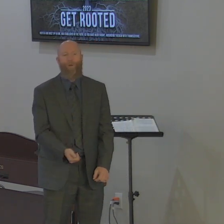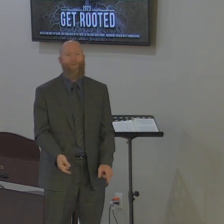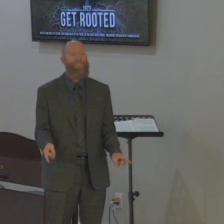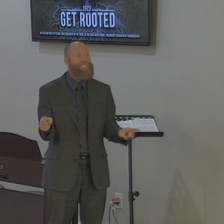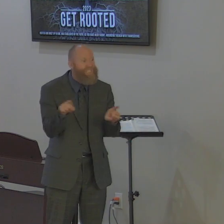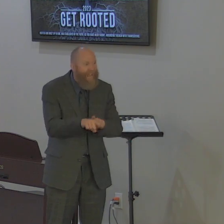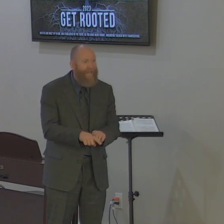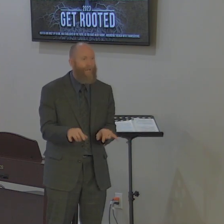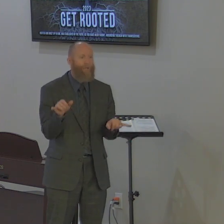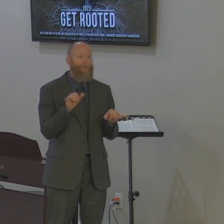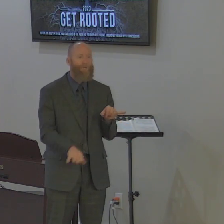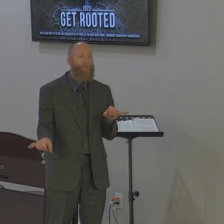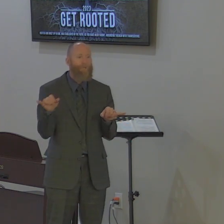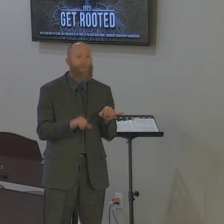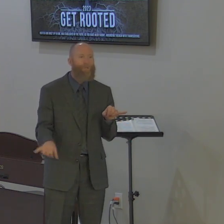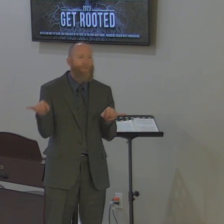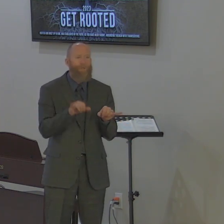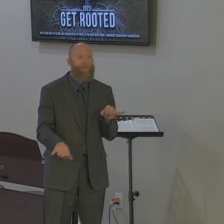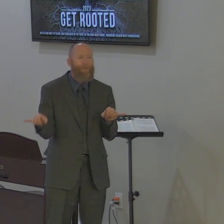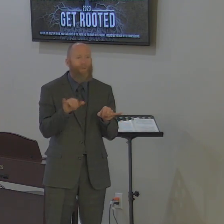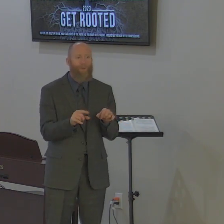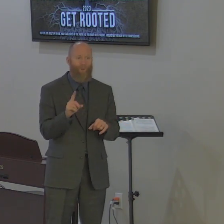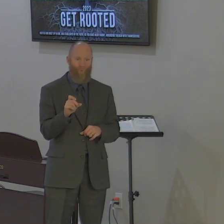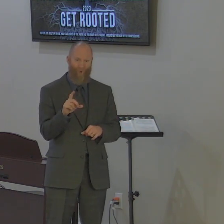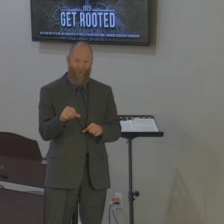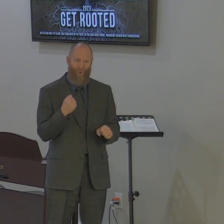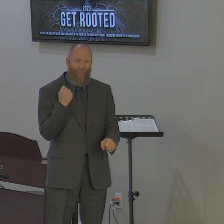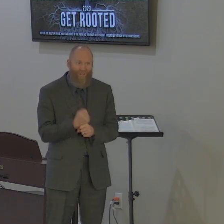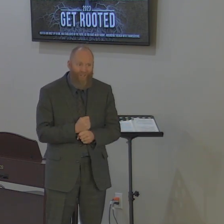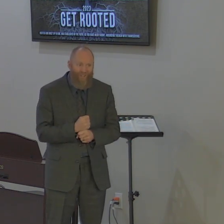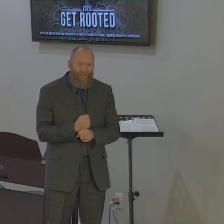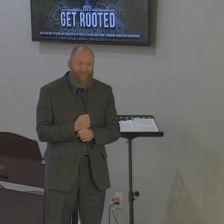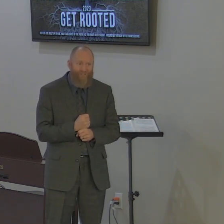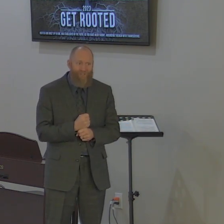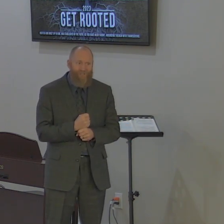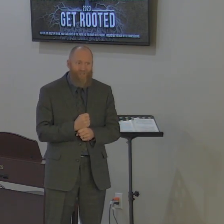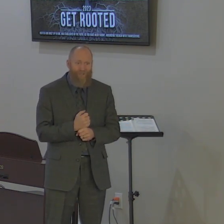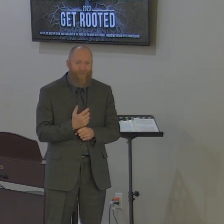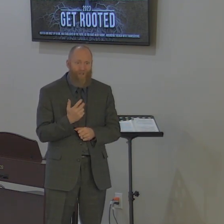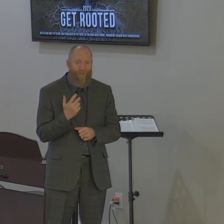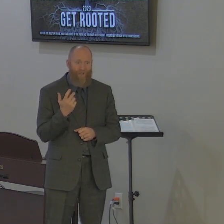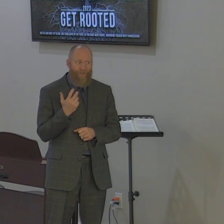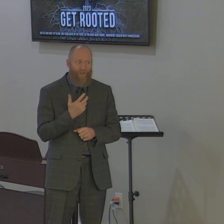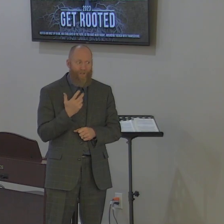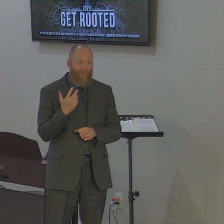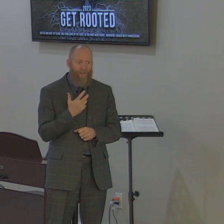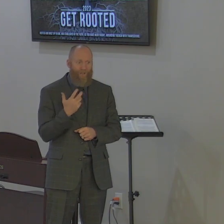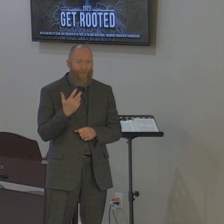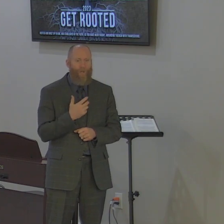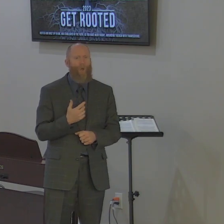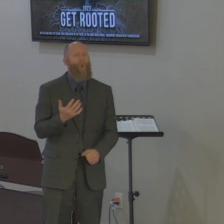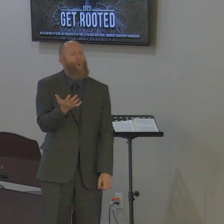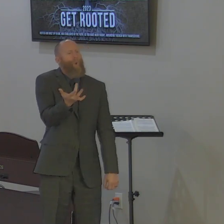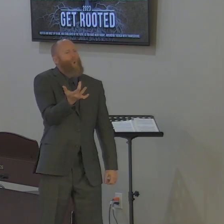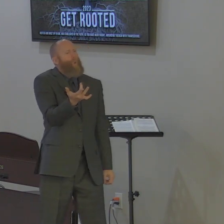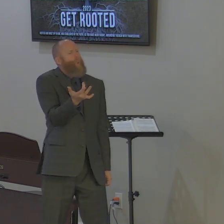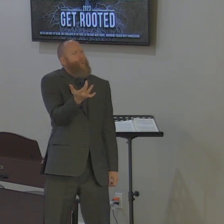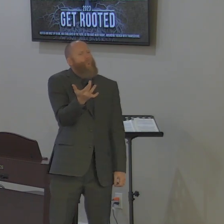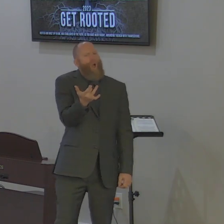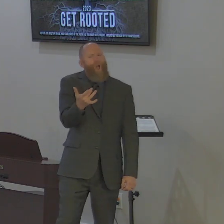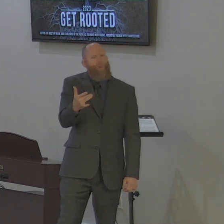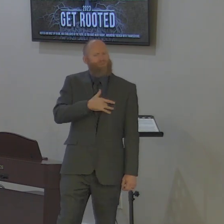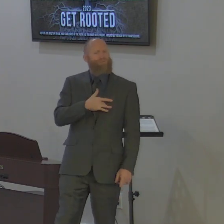120 years doing the same thing. And why? Because he feared what God